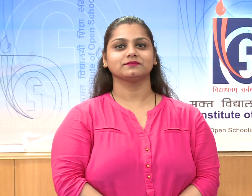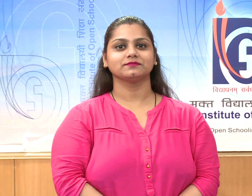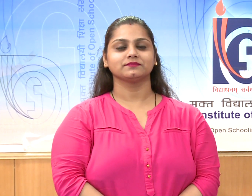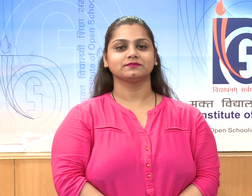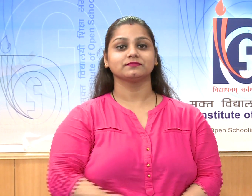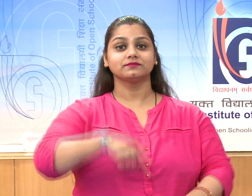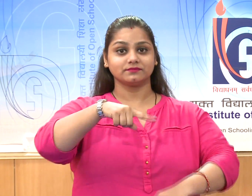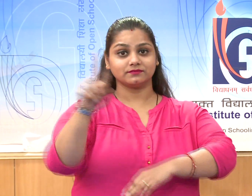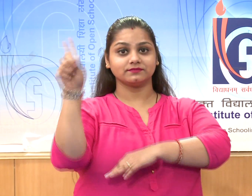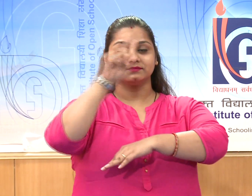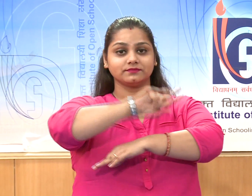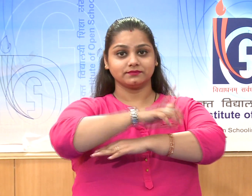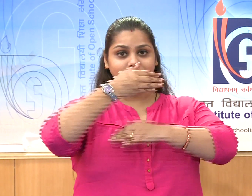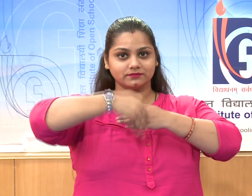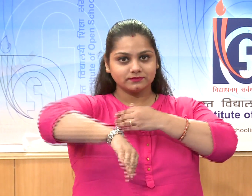Today we are going to talk about